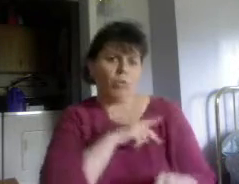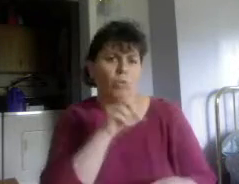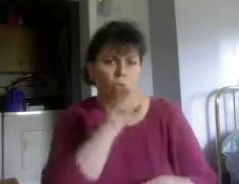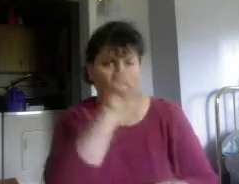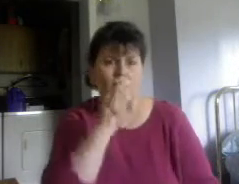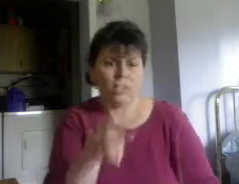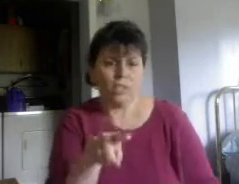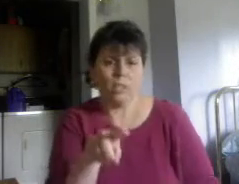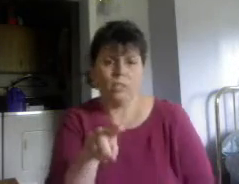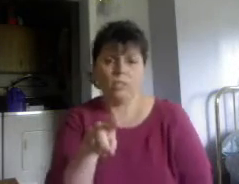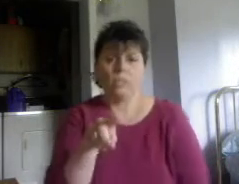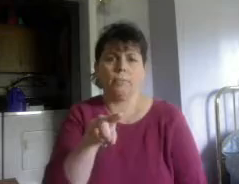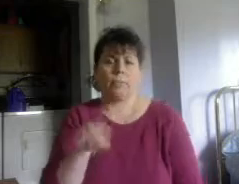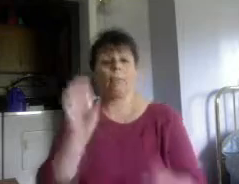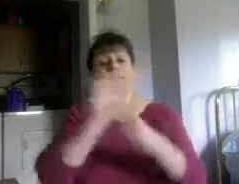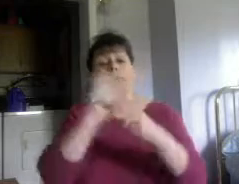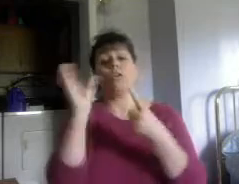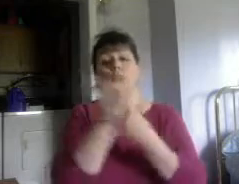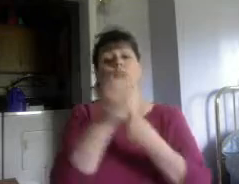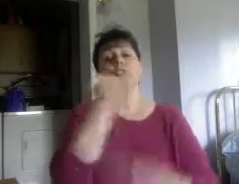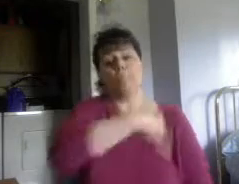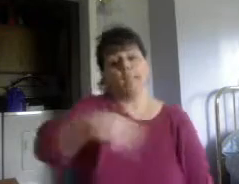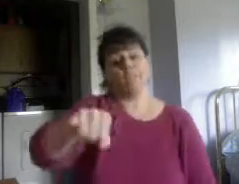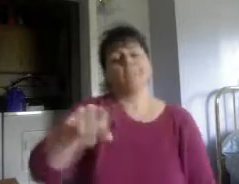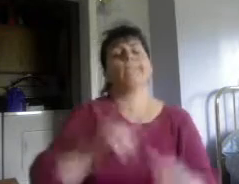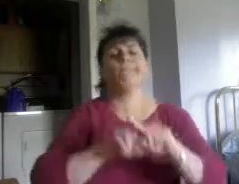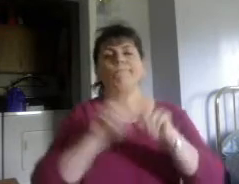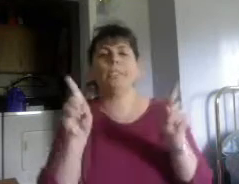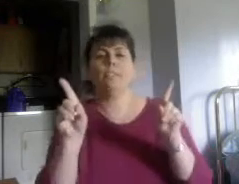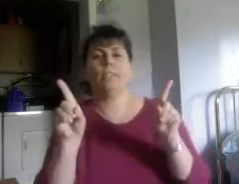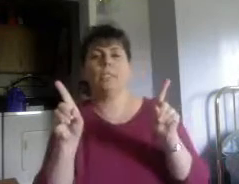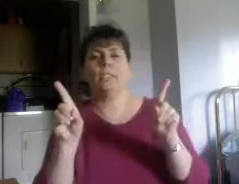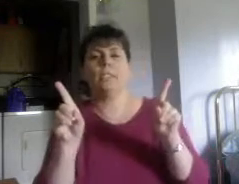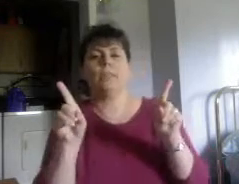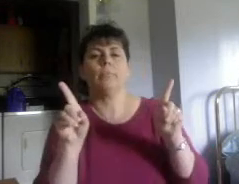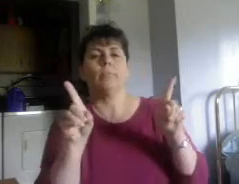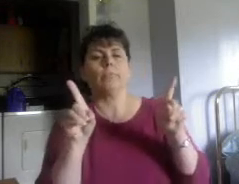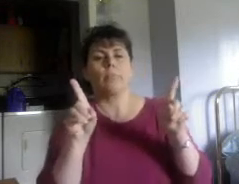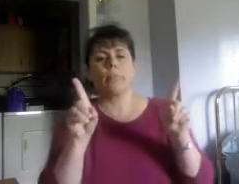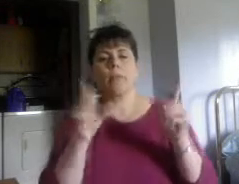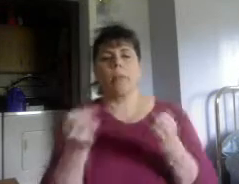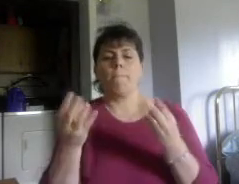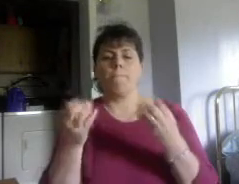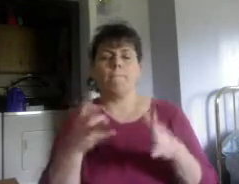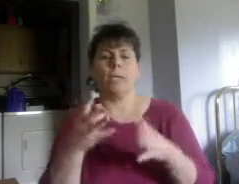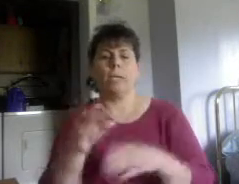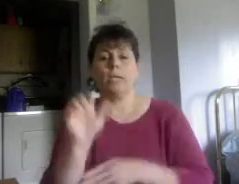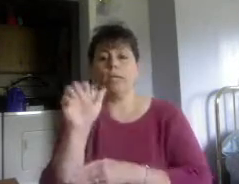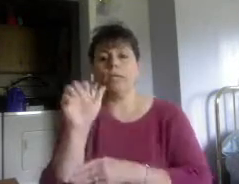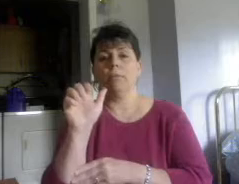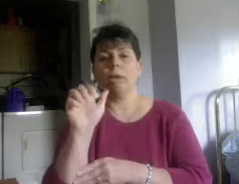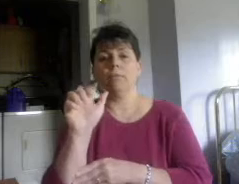Now, cultural boundaries are different. Many African American teenagers have specific boundaries that touch on